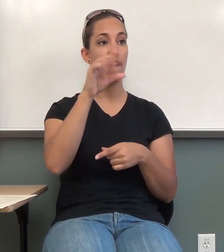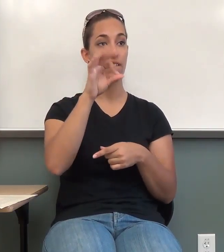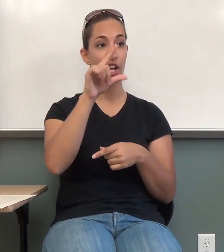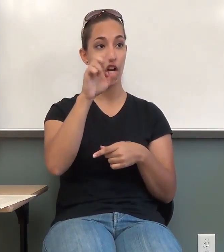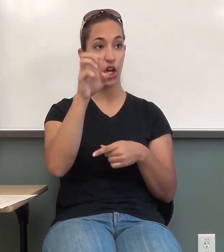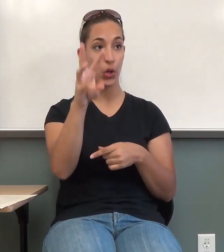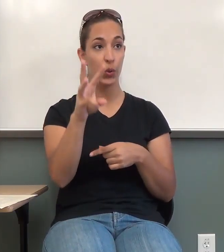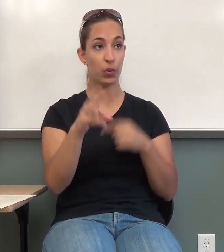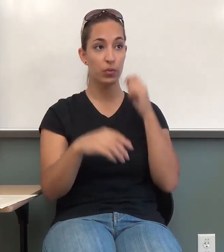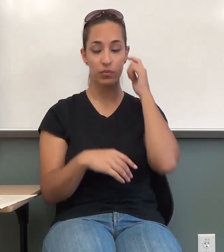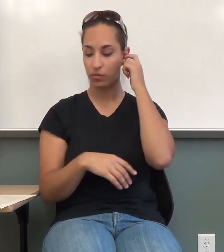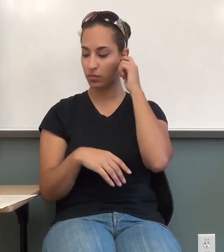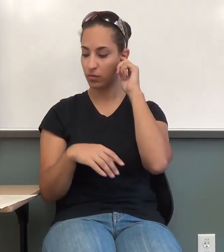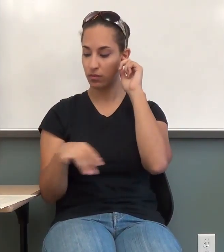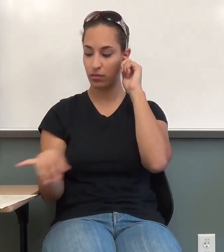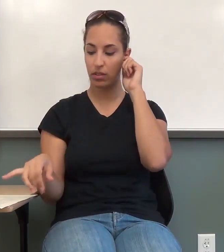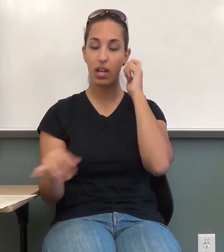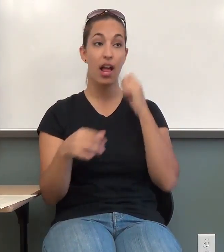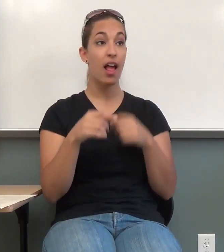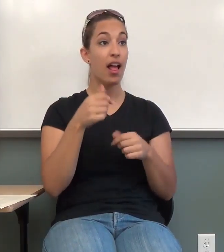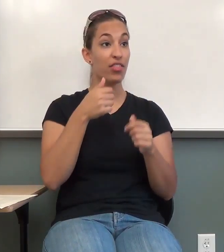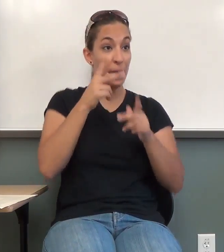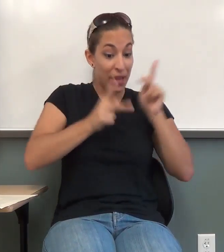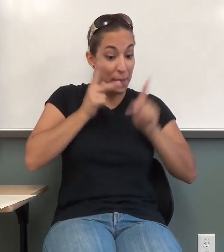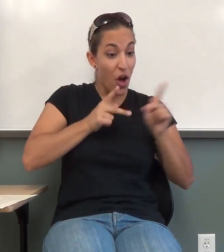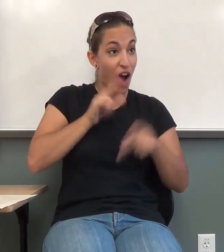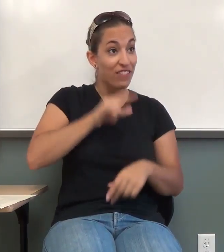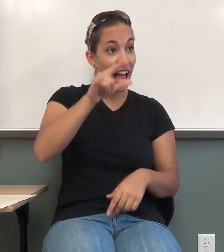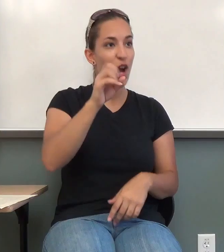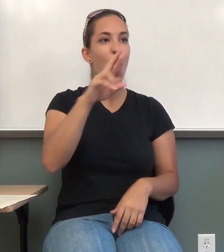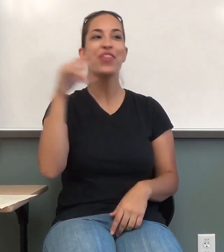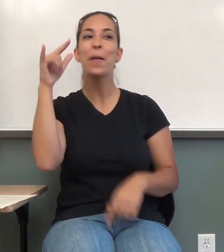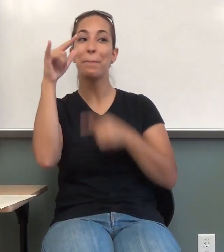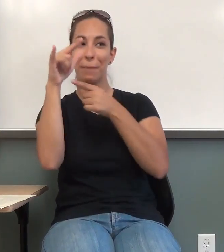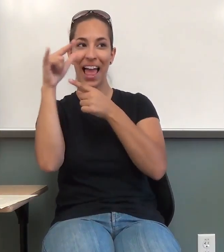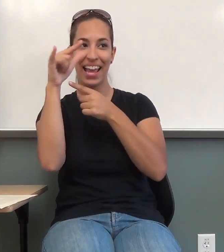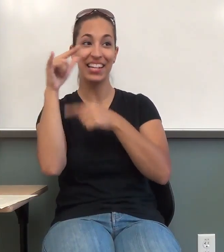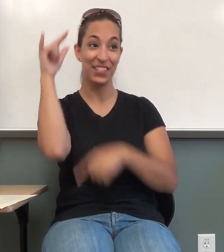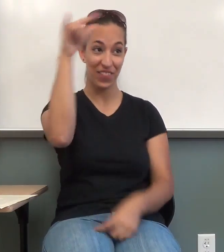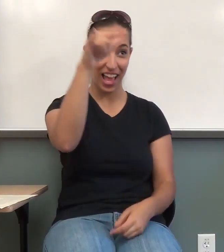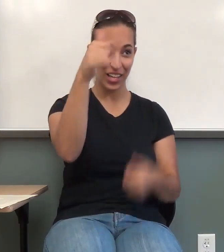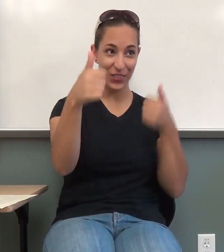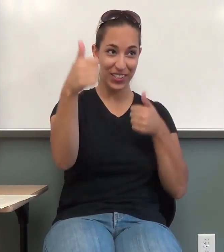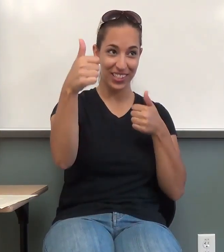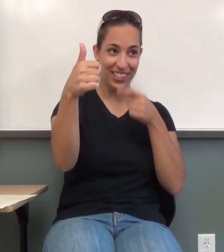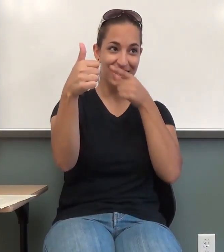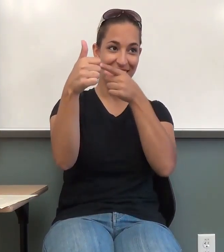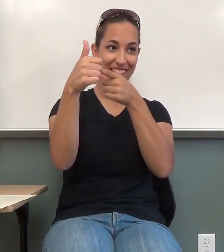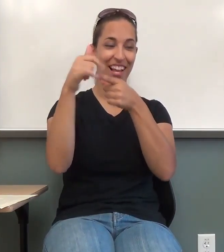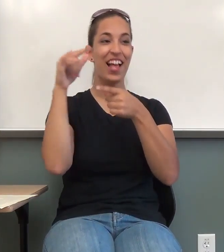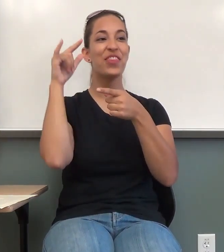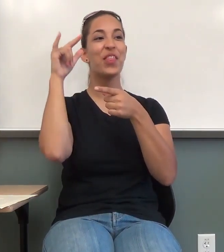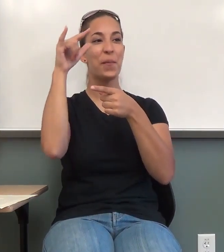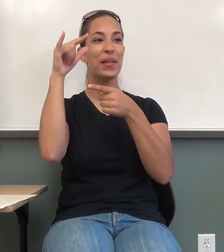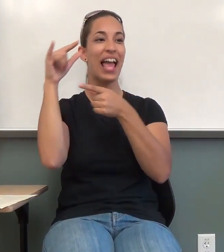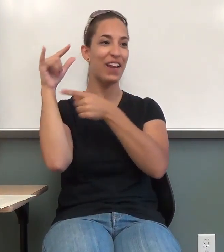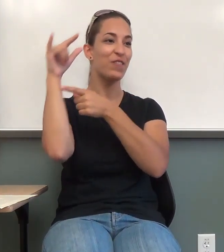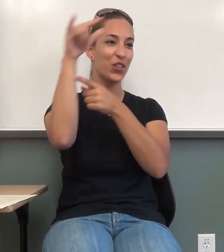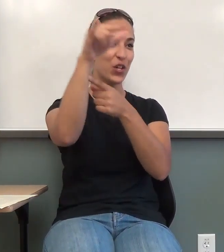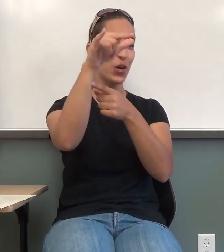Are they flying in this, or was the plane flying in this particular sentence? The plane. The plane flew, but we're talking about the